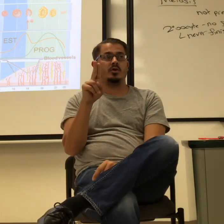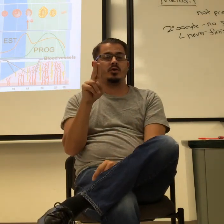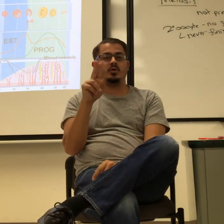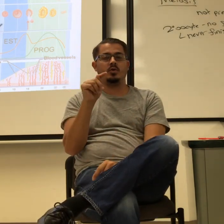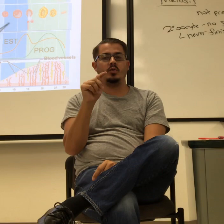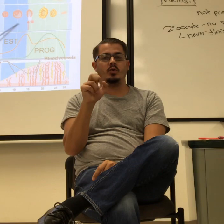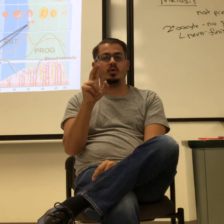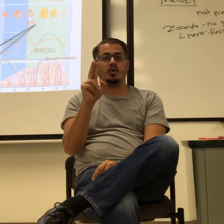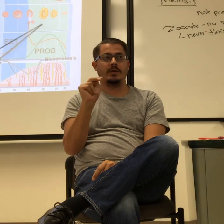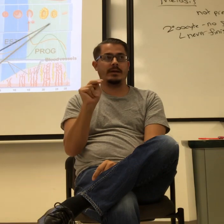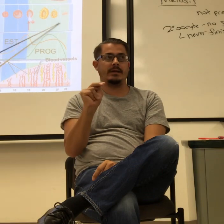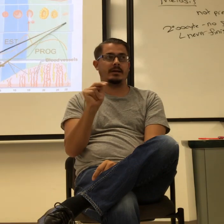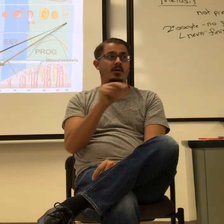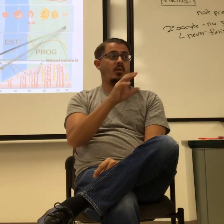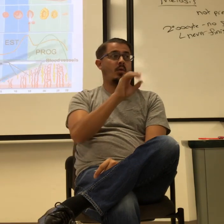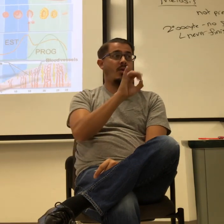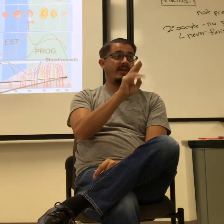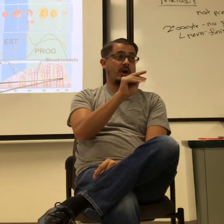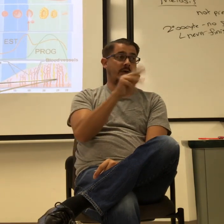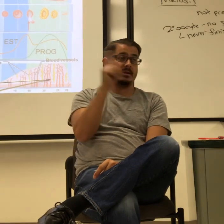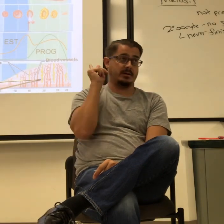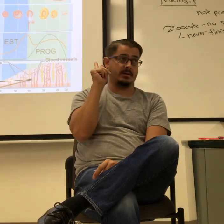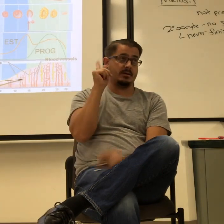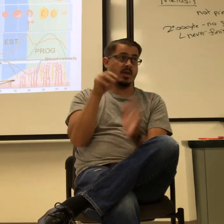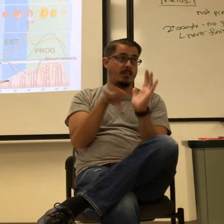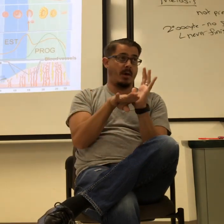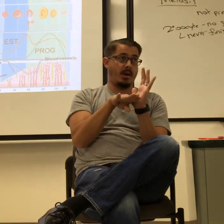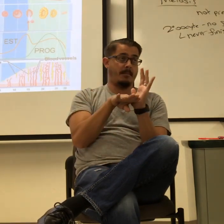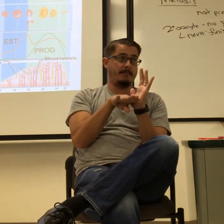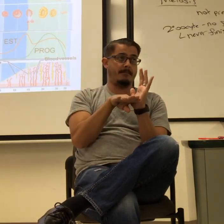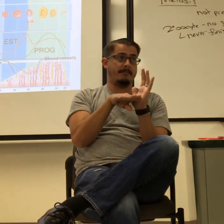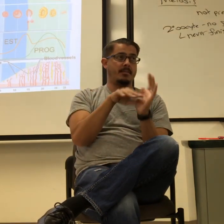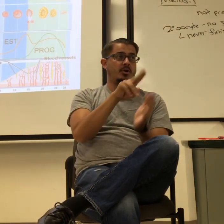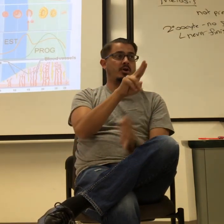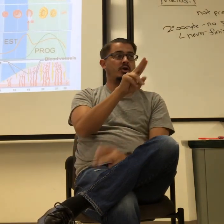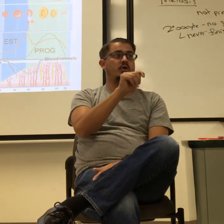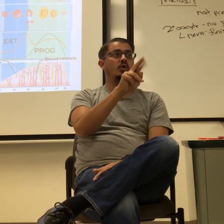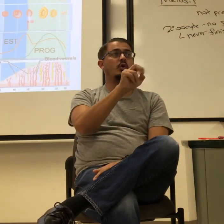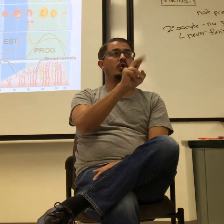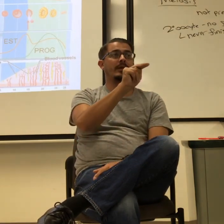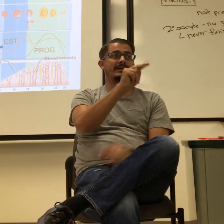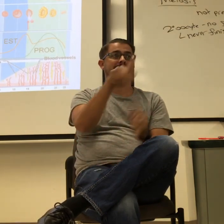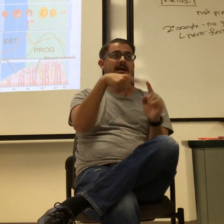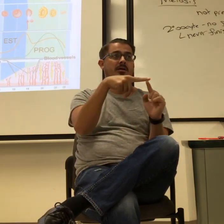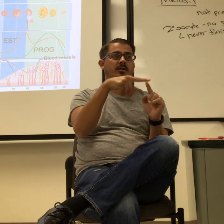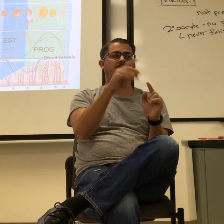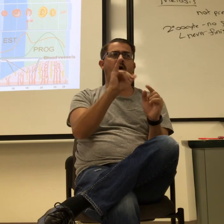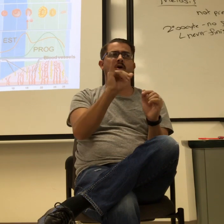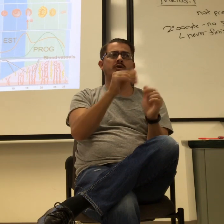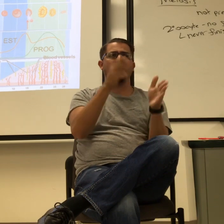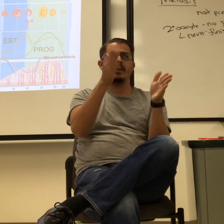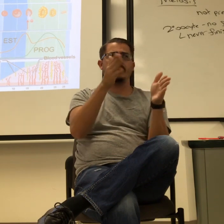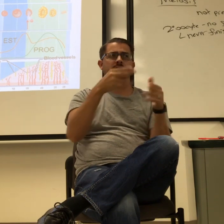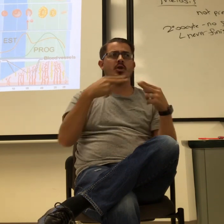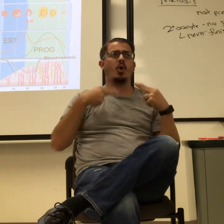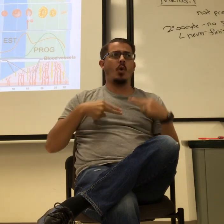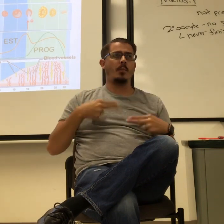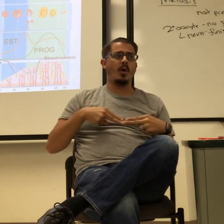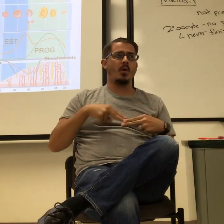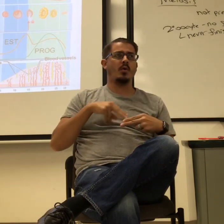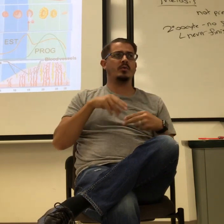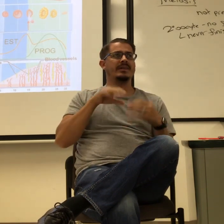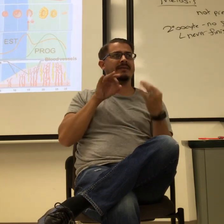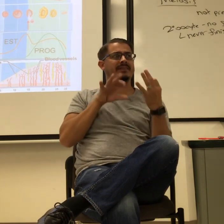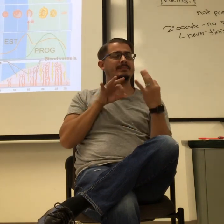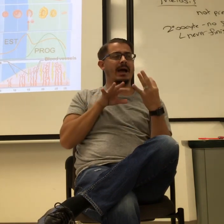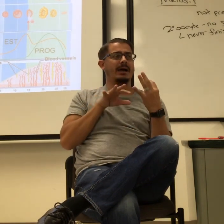Here's ovarian cycle. On the bottom is the uterine cycle. But we also have to pay attention to the hormones and the